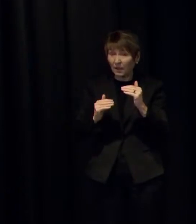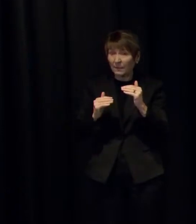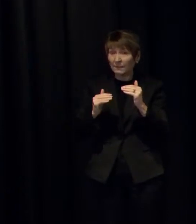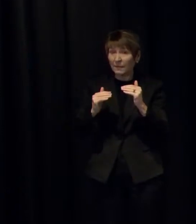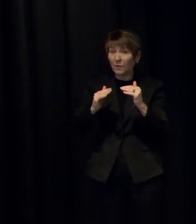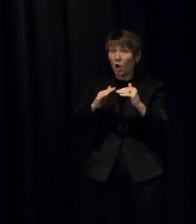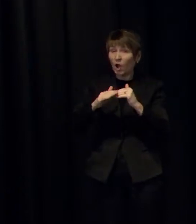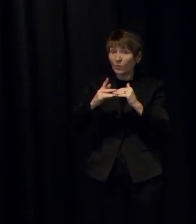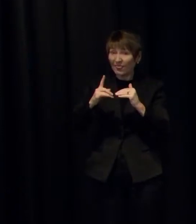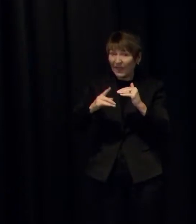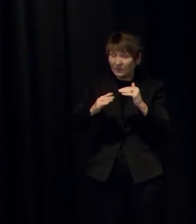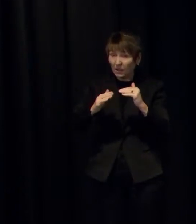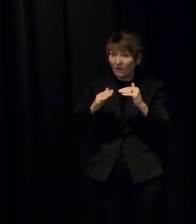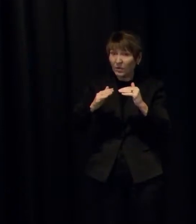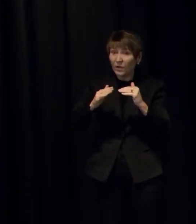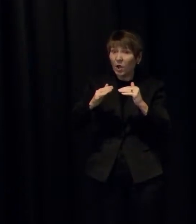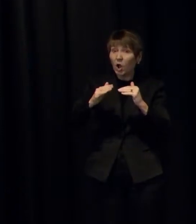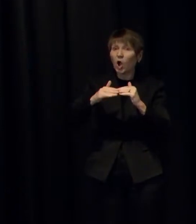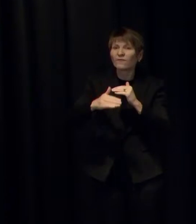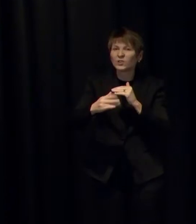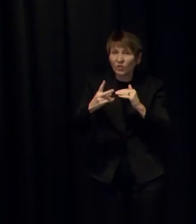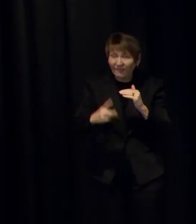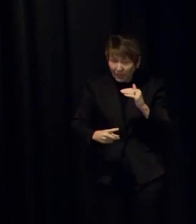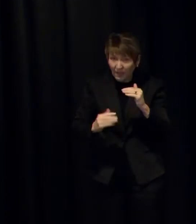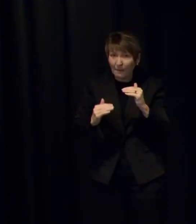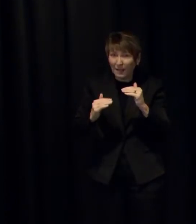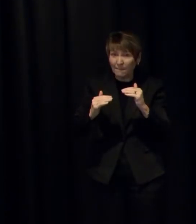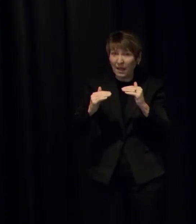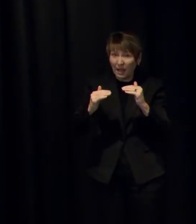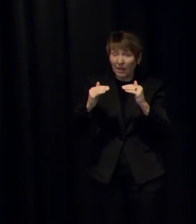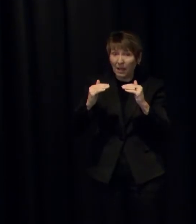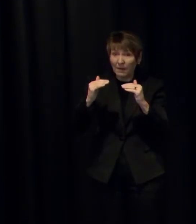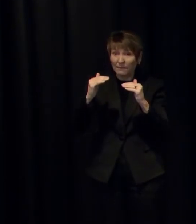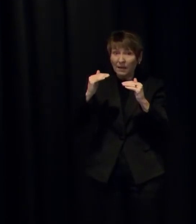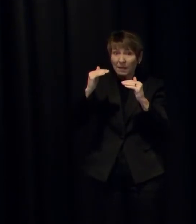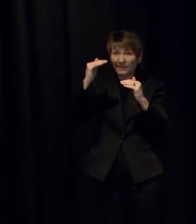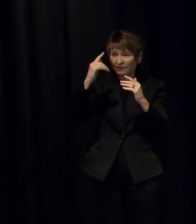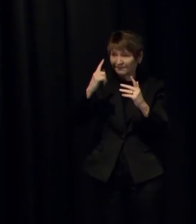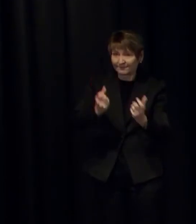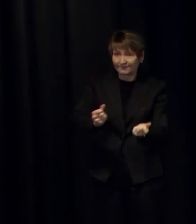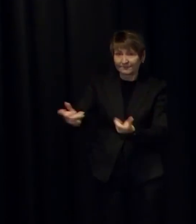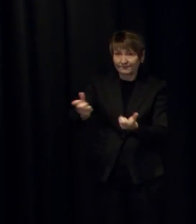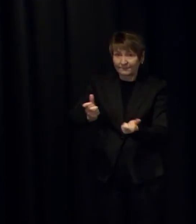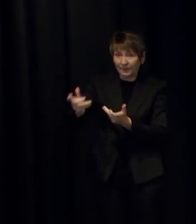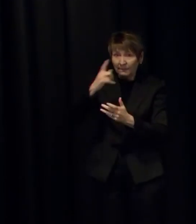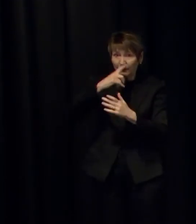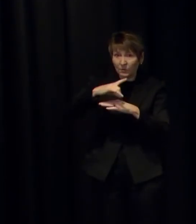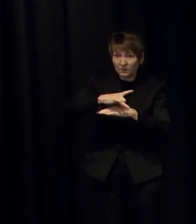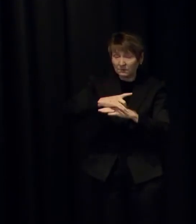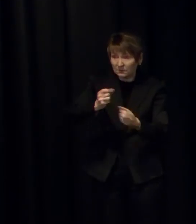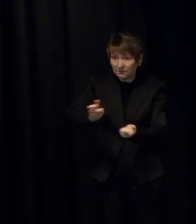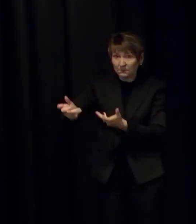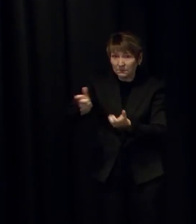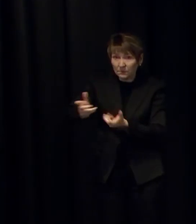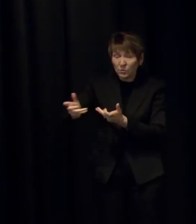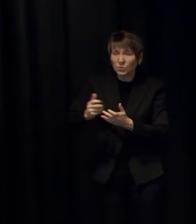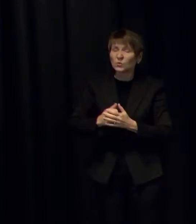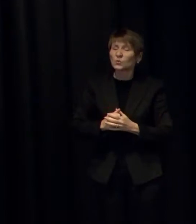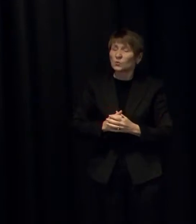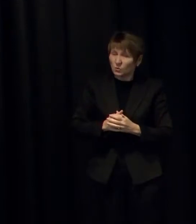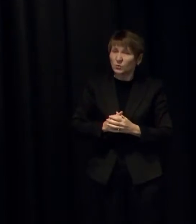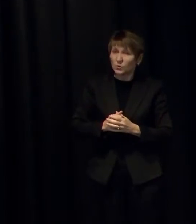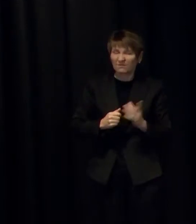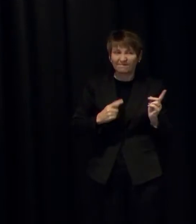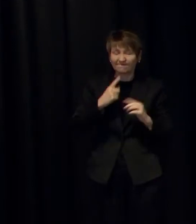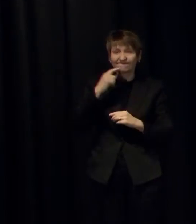I mean, the peak in hospitalisations will still be close to 1,000, and you've got the modelling in front of you, but the ICU capacity is